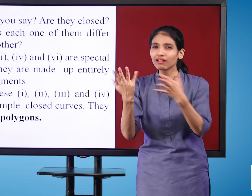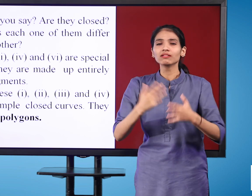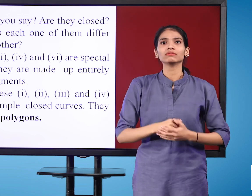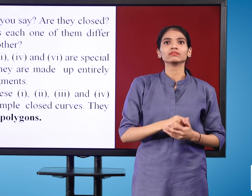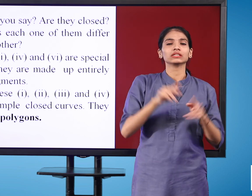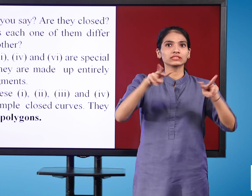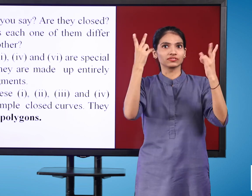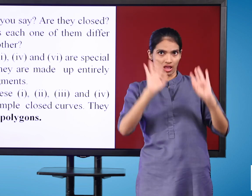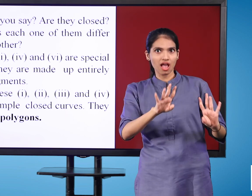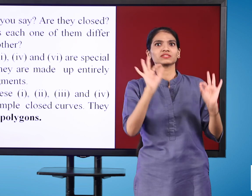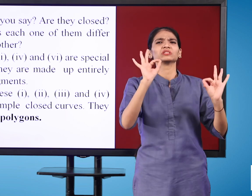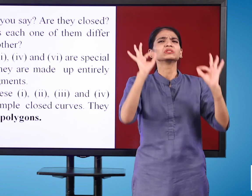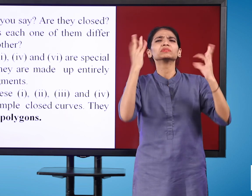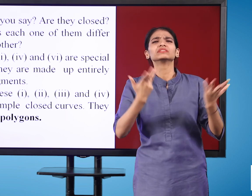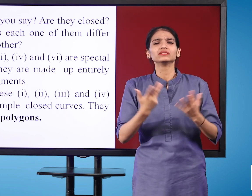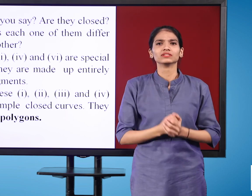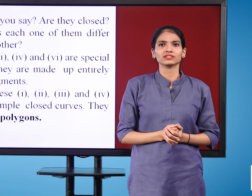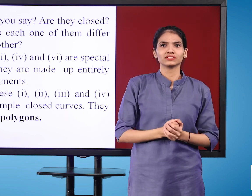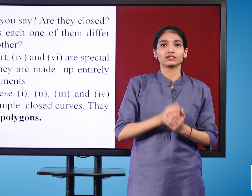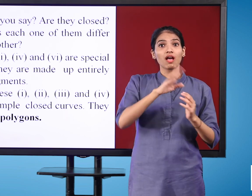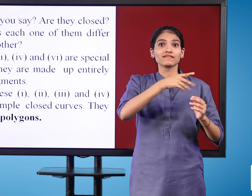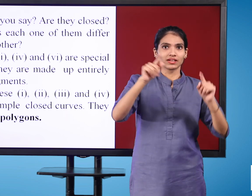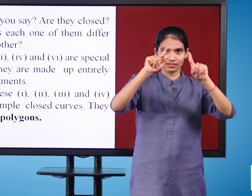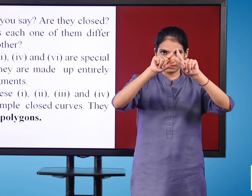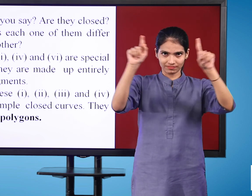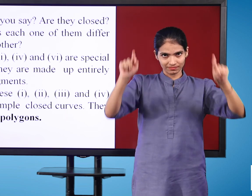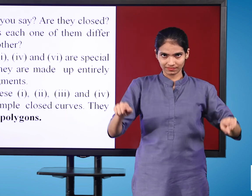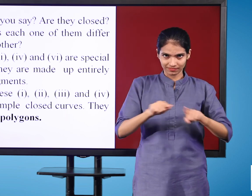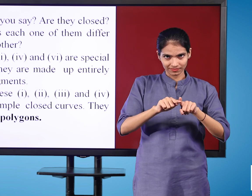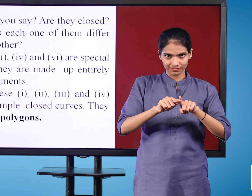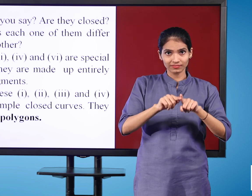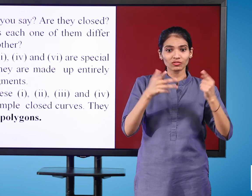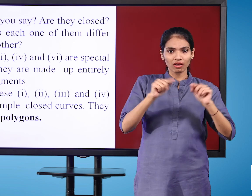of line segments. Out of these,